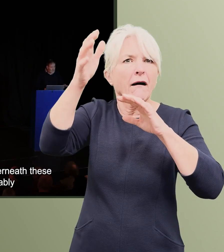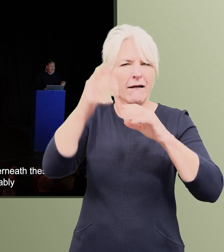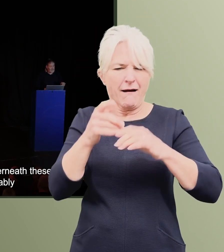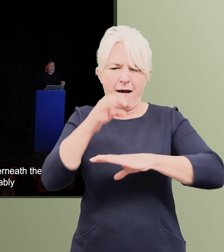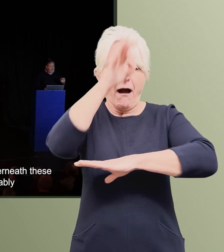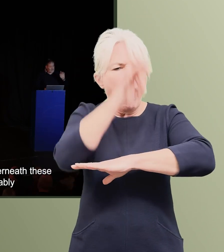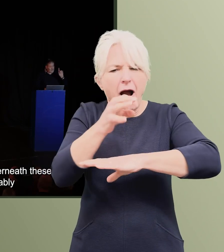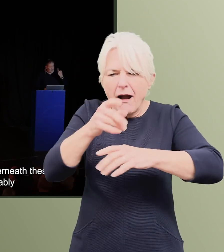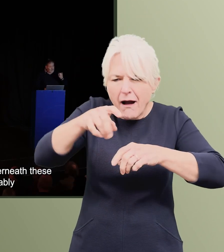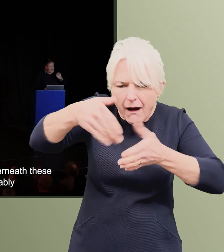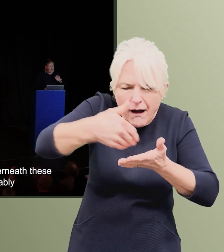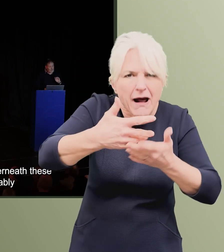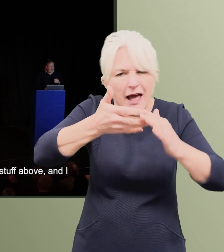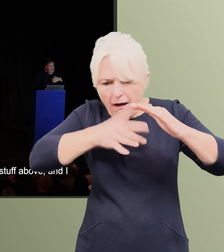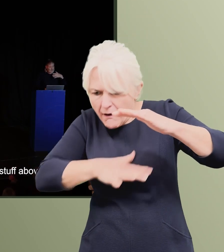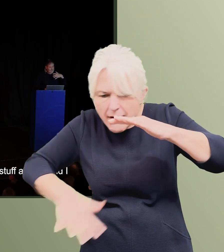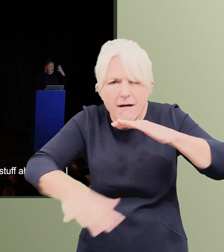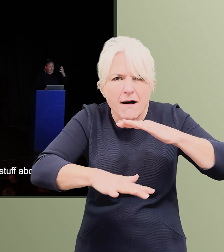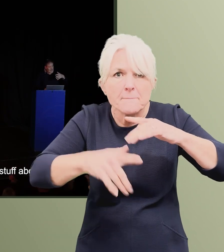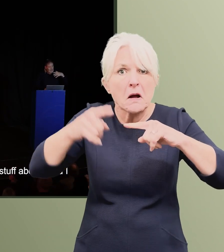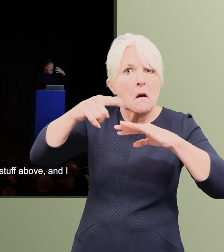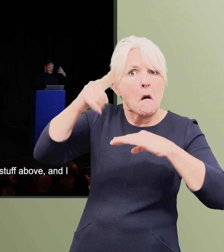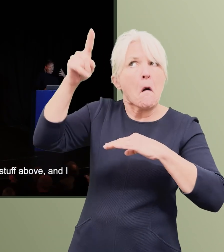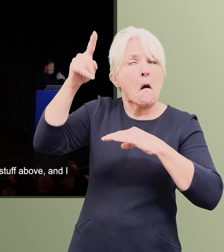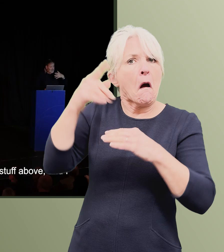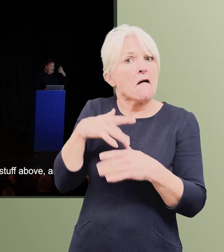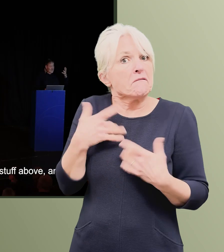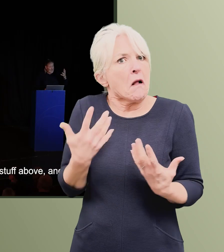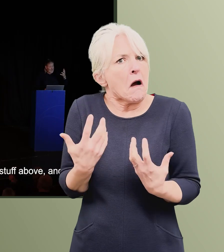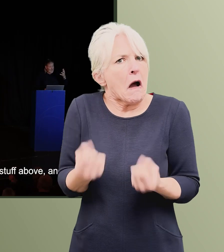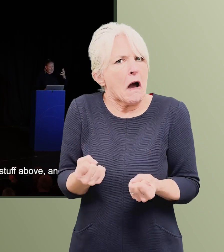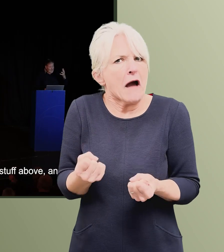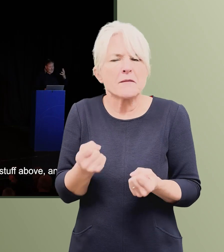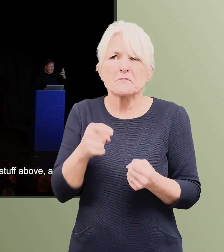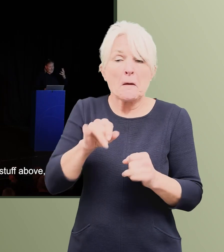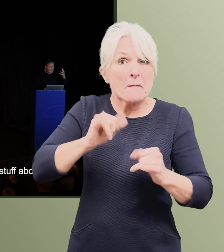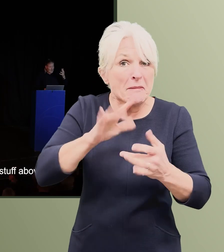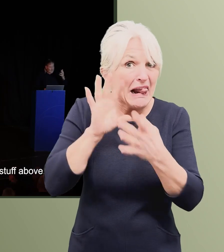monuments and underneath these monuments, but there was also probably some form of religious